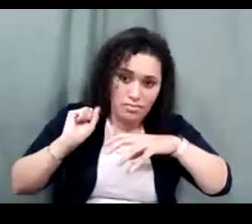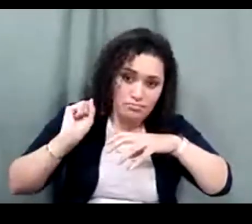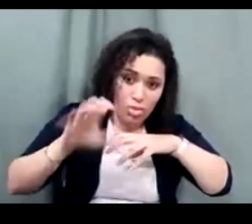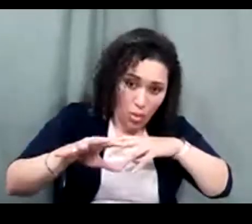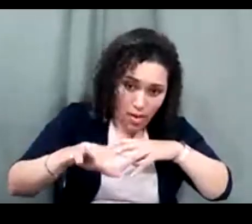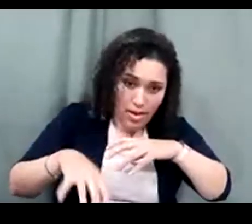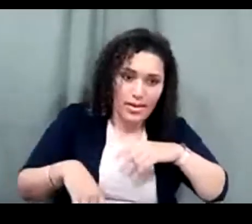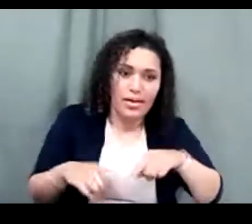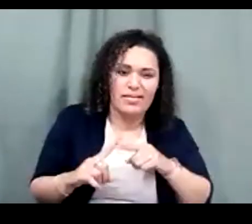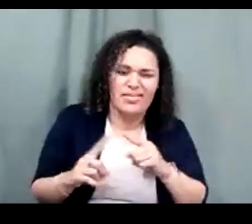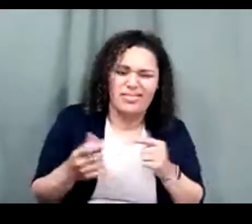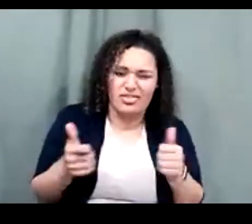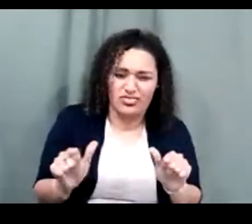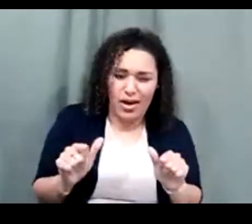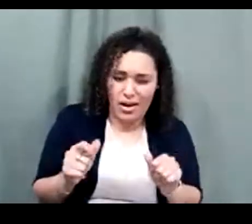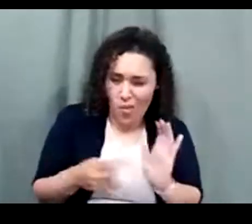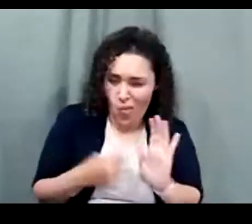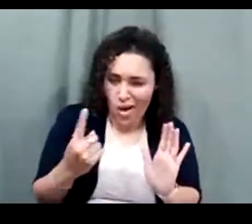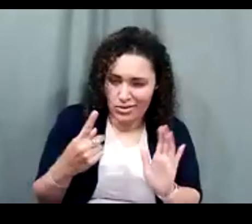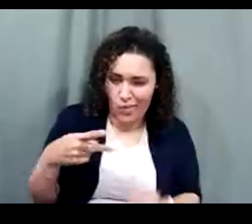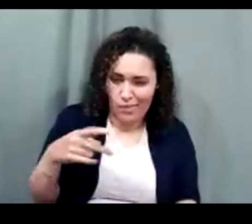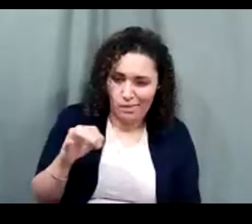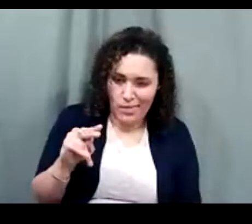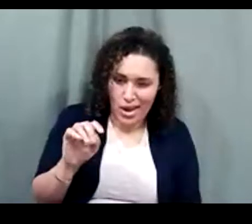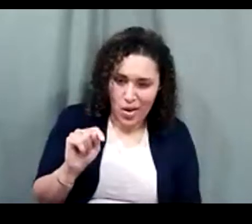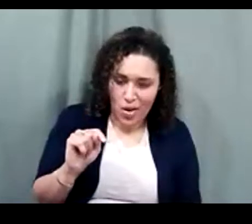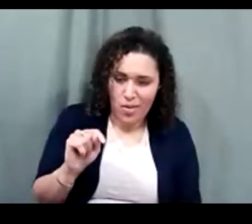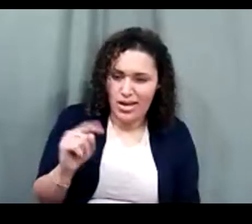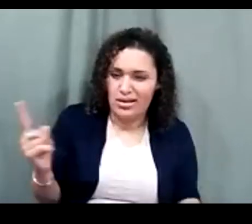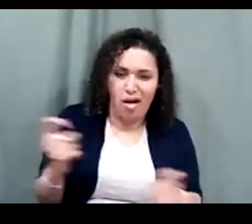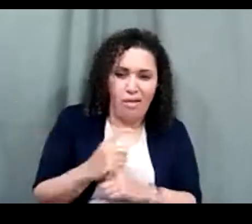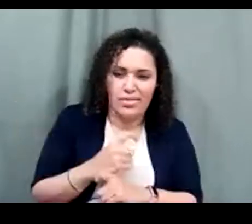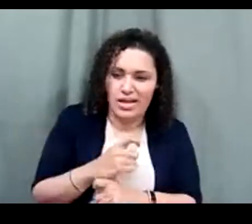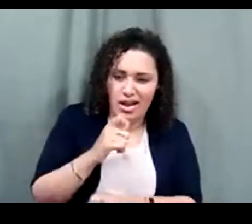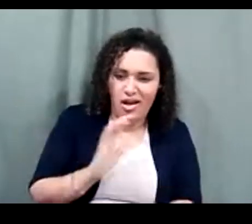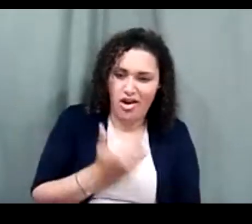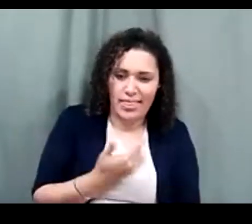We tried it once with Pinot, I think. We tried it once, but yeah. it's complicated, and it's not usually our thing.